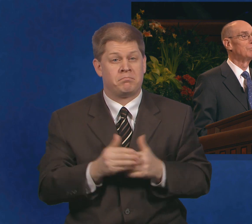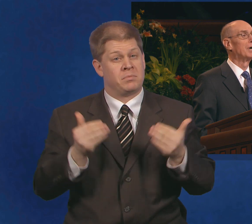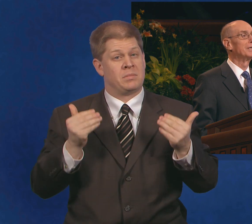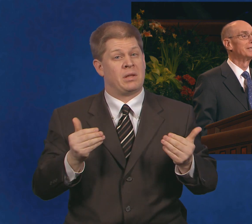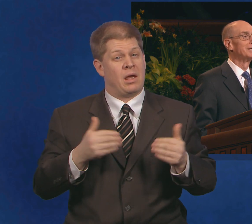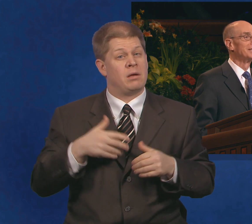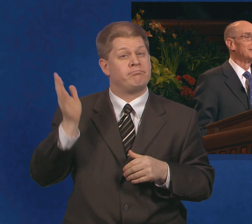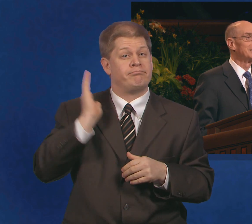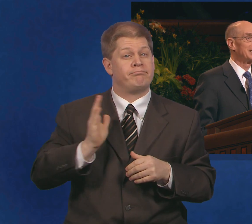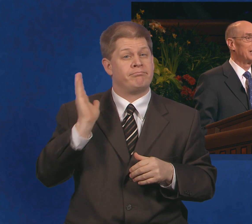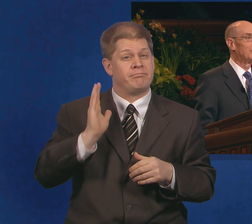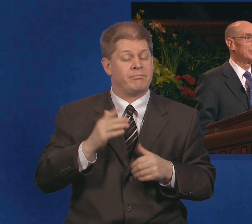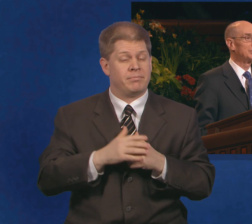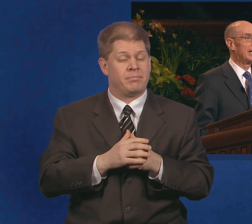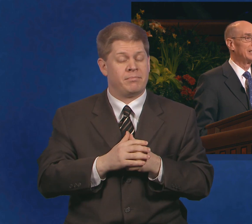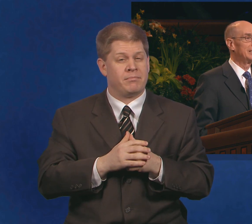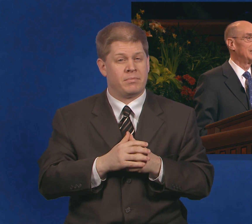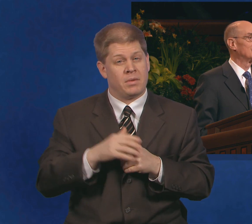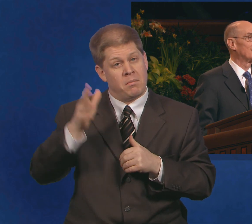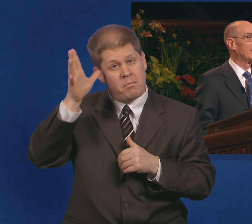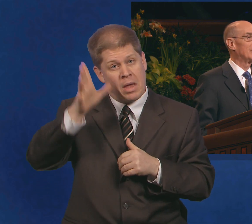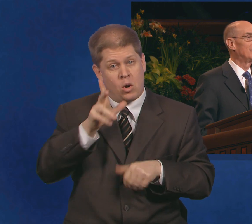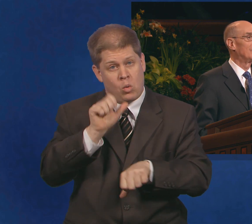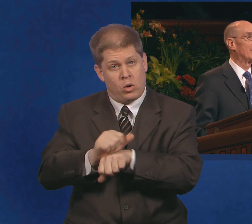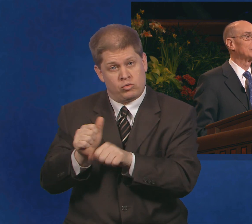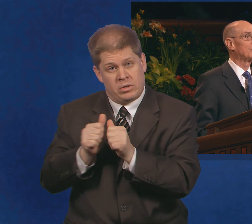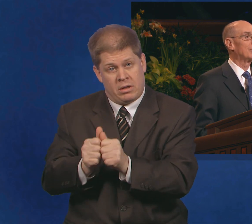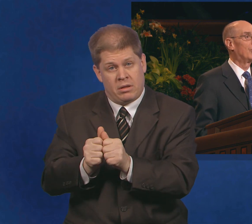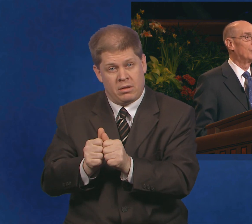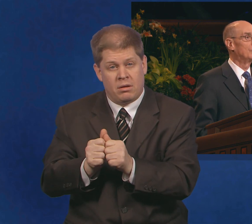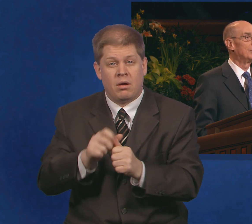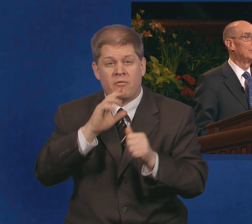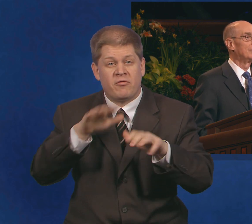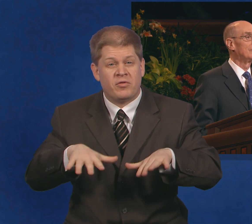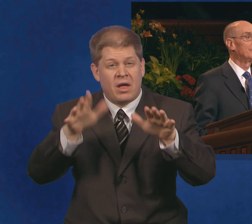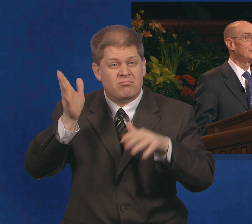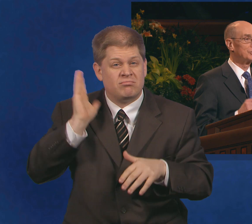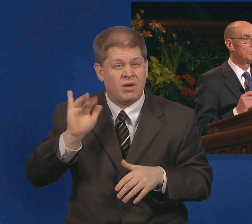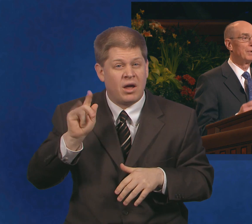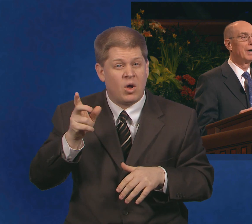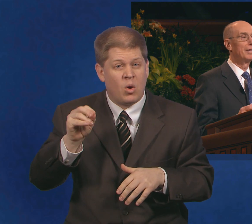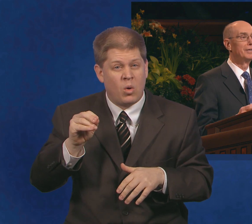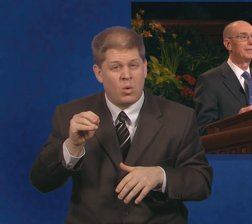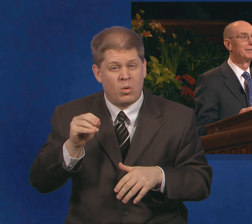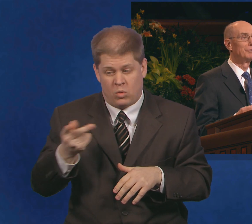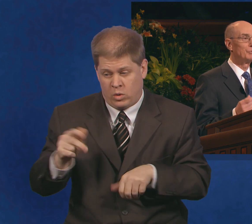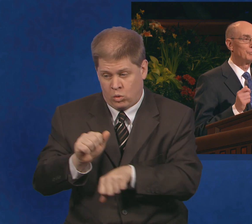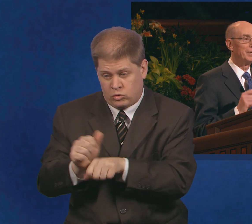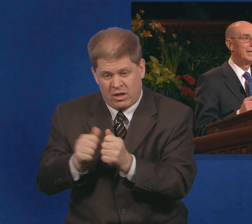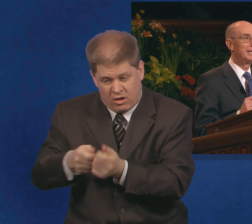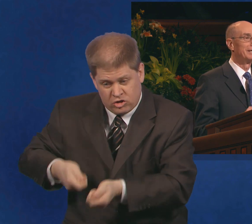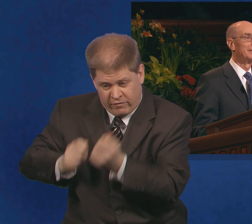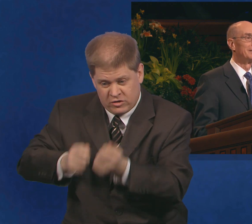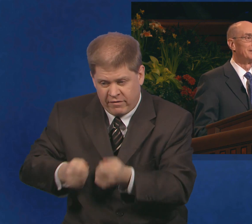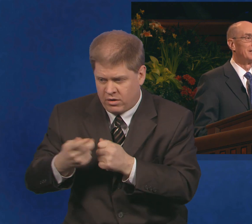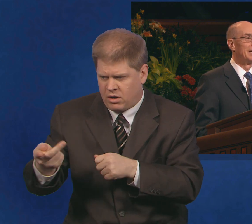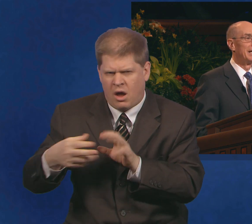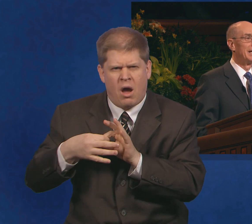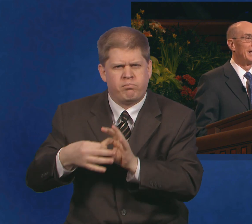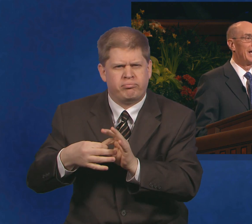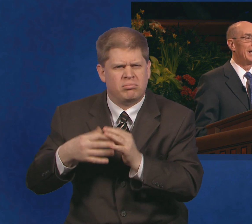shoveled mud side by side in his flooded Rexburg home feels a bond with me.